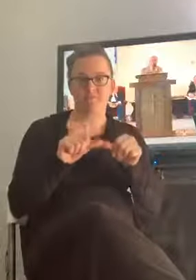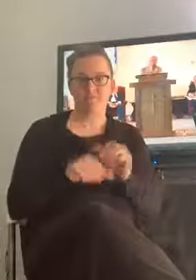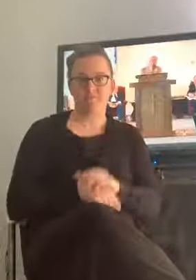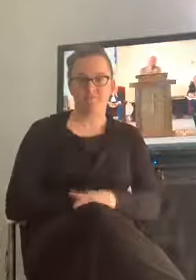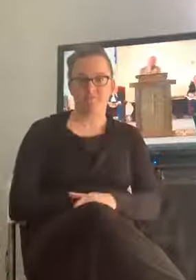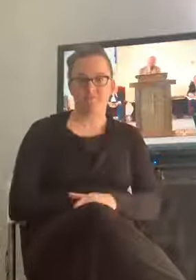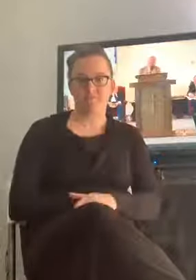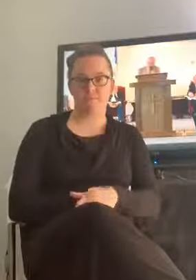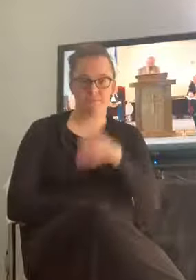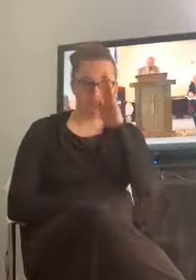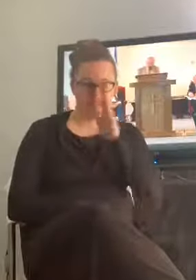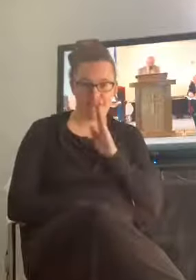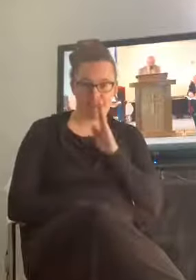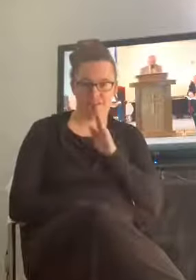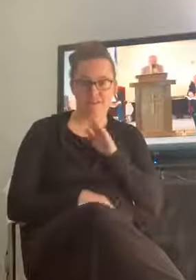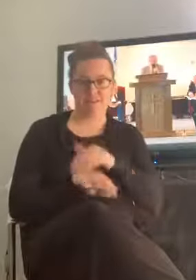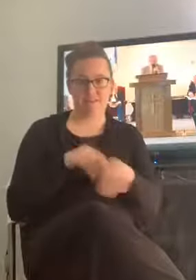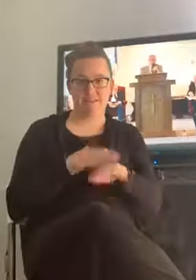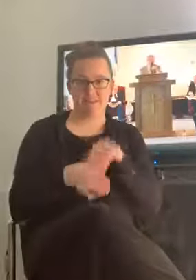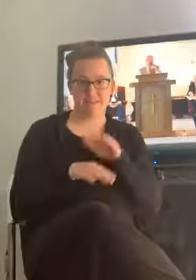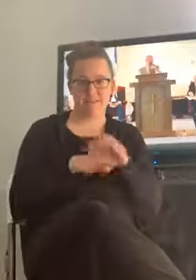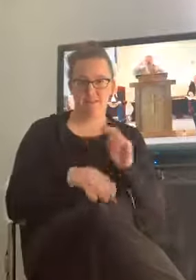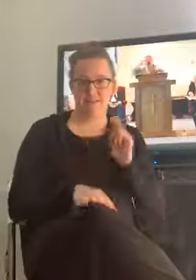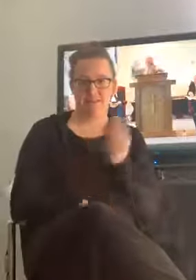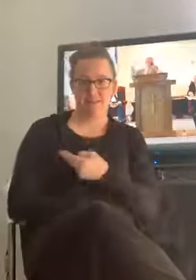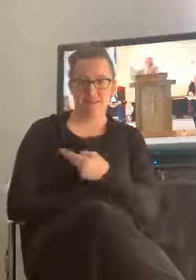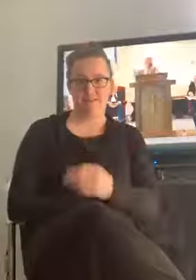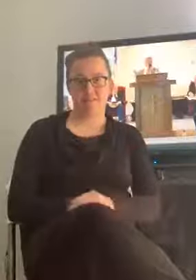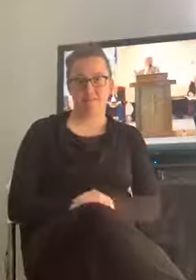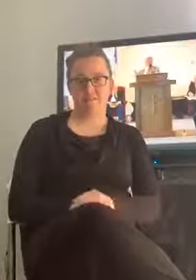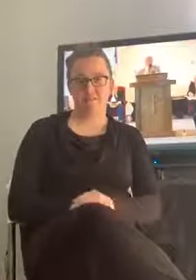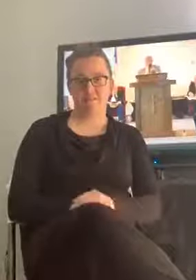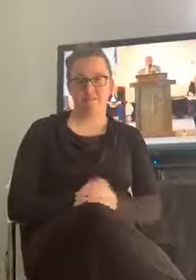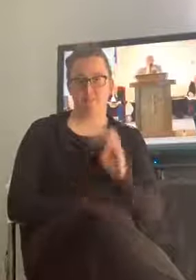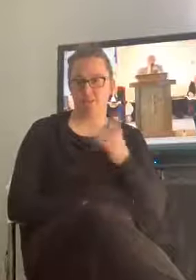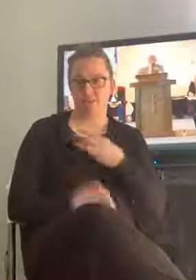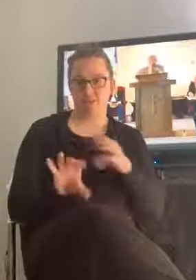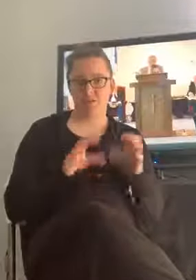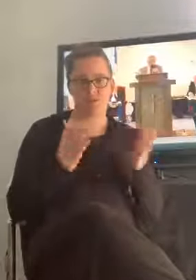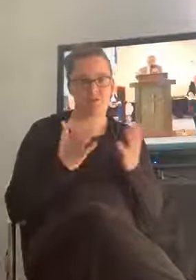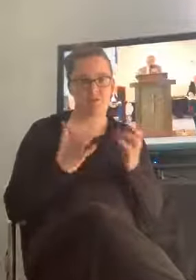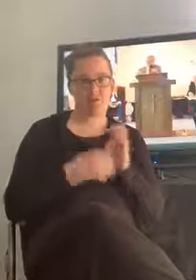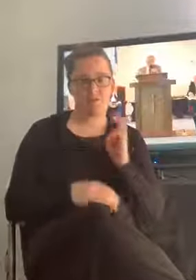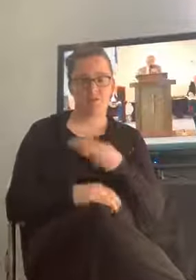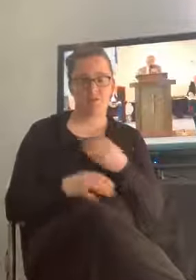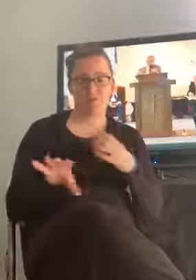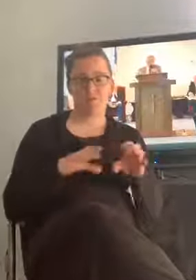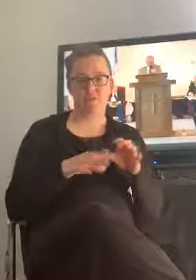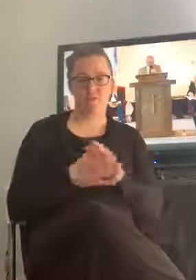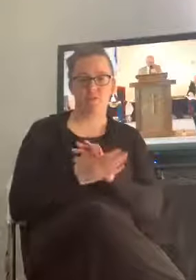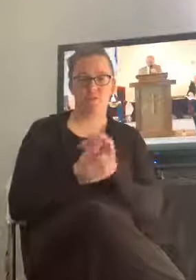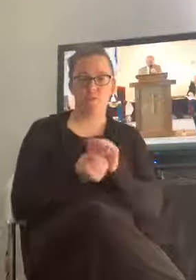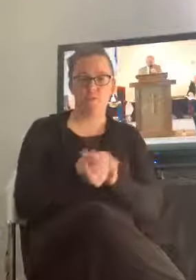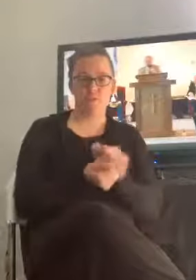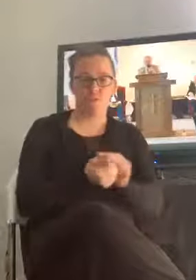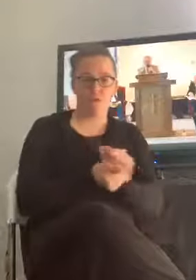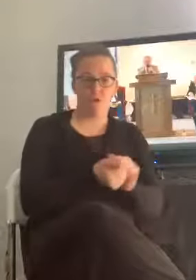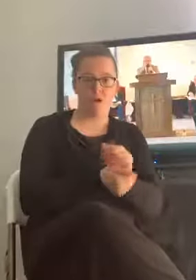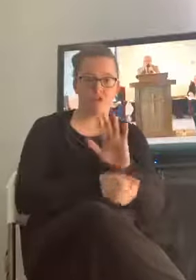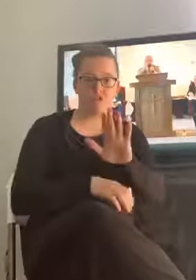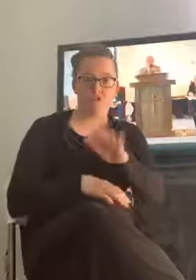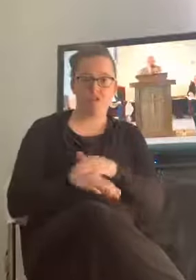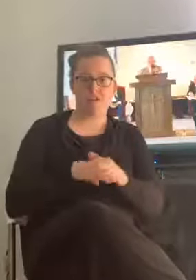God's hand is upon us. Yes, sir. We just do what we can do. Wash your hands.